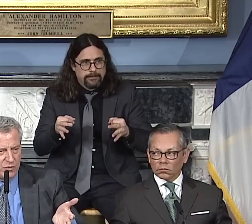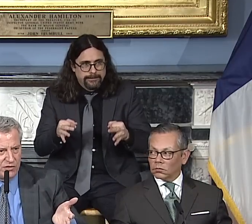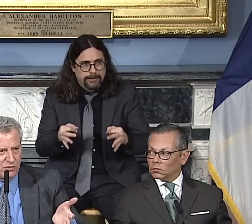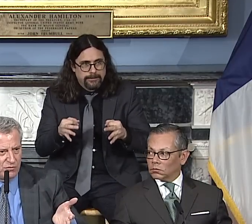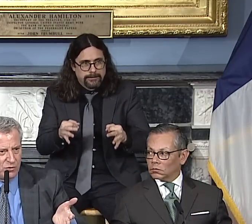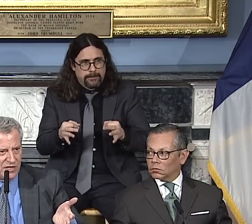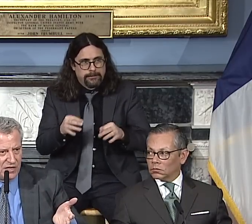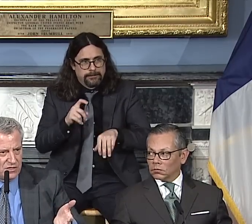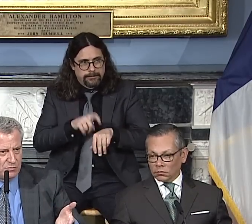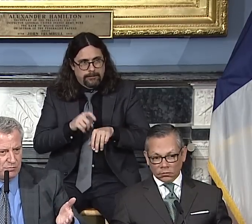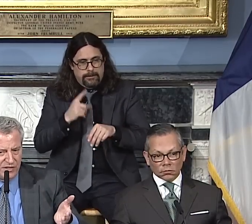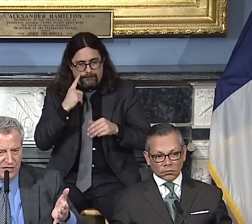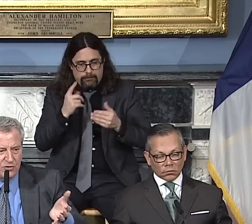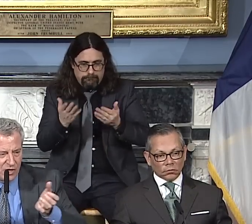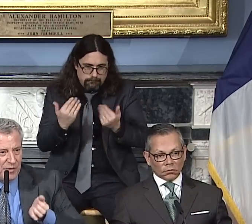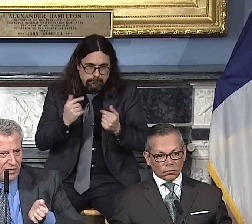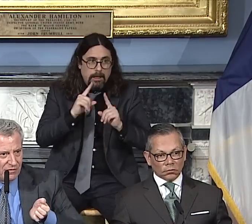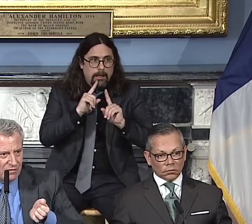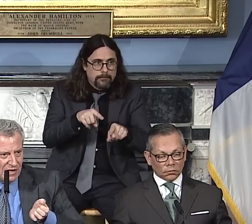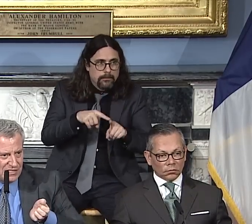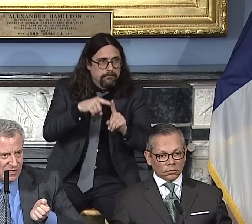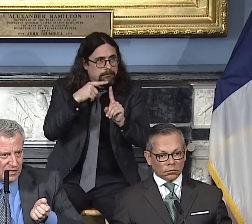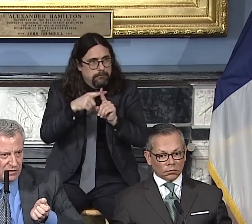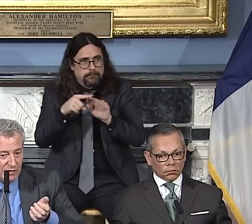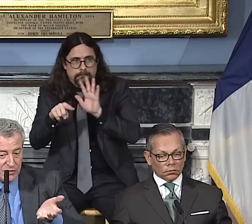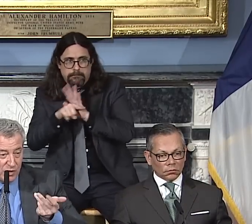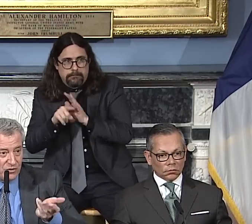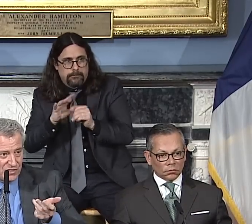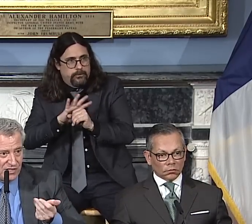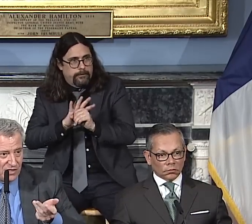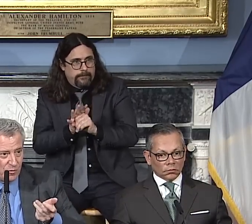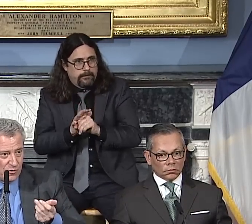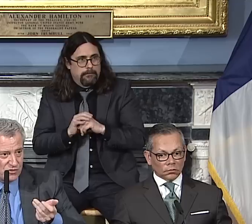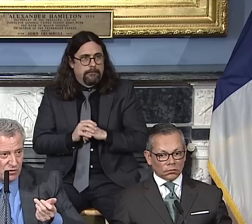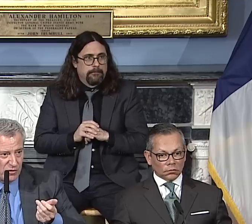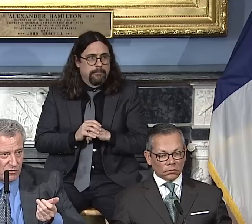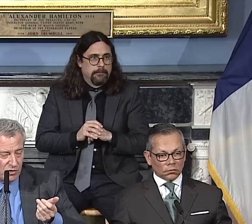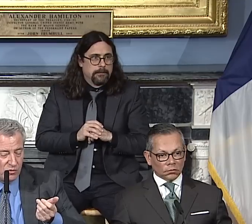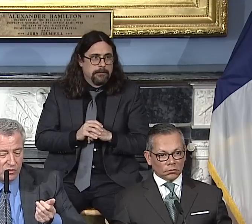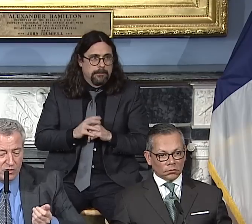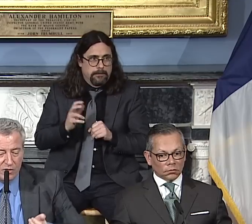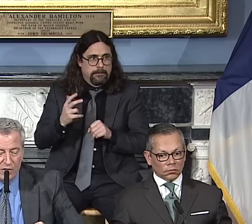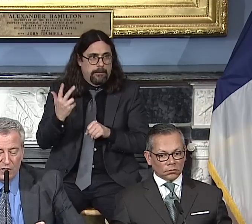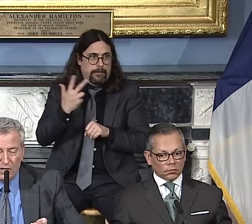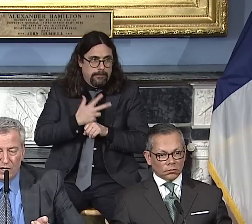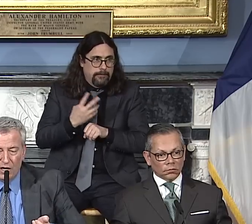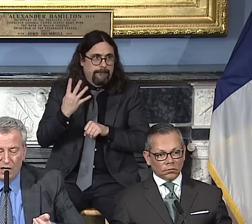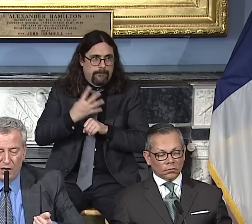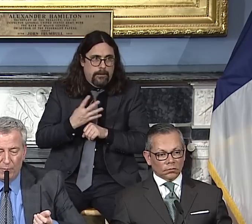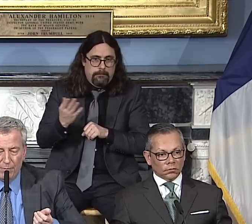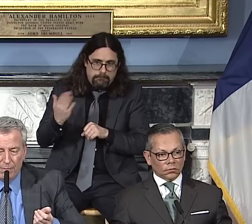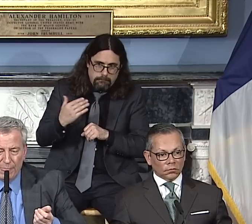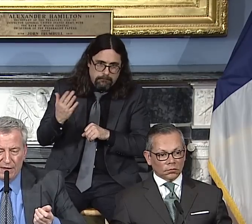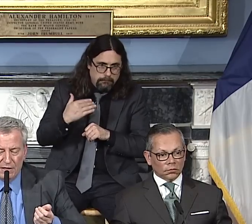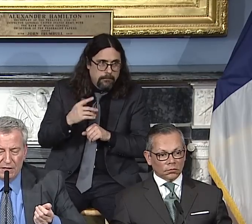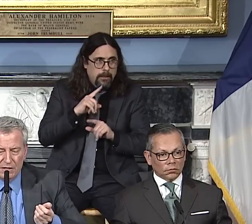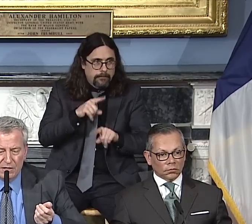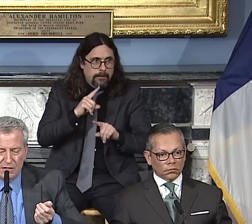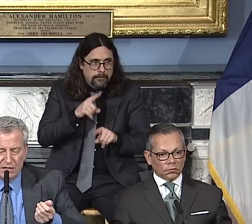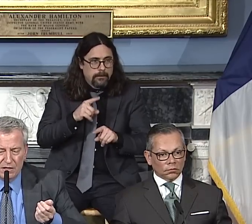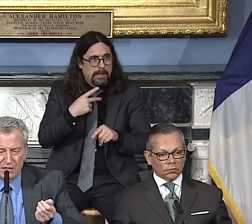that you have to wait 3 or 4 days, but they do come in constantly, and that's why you're seeing the numbers grow and grow.